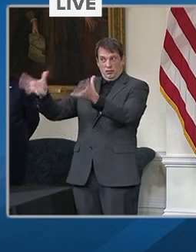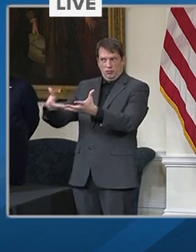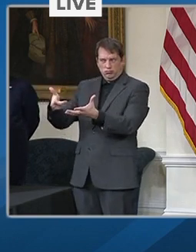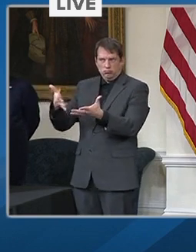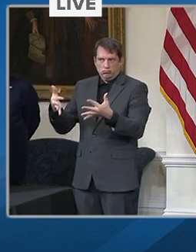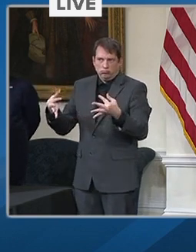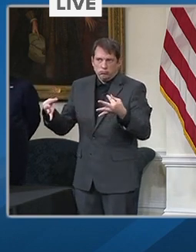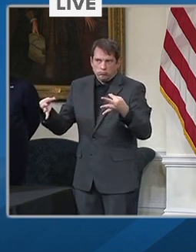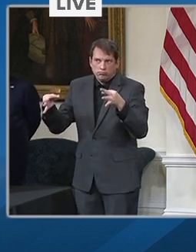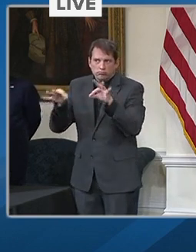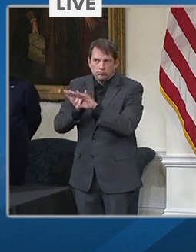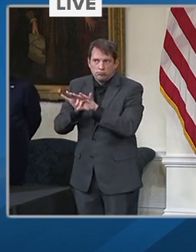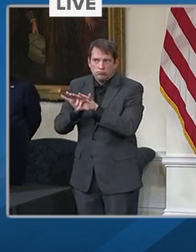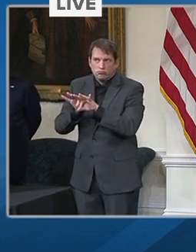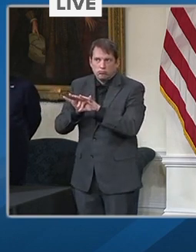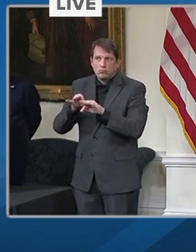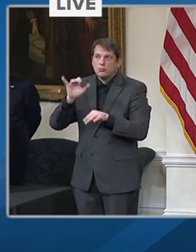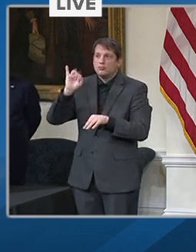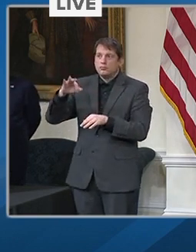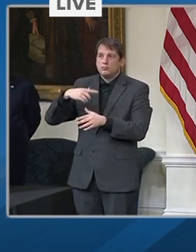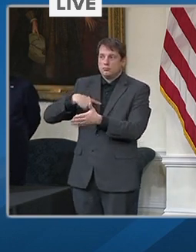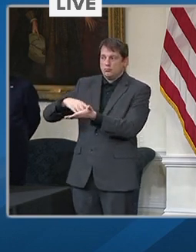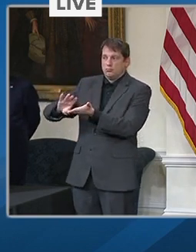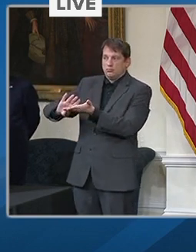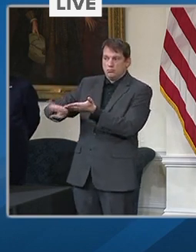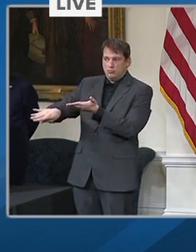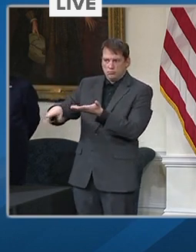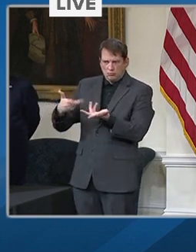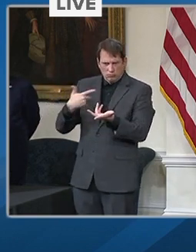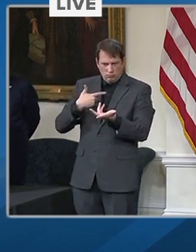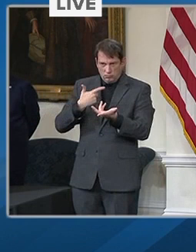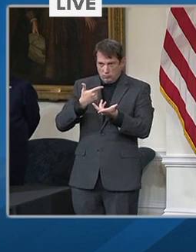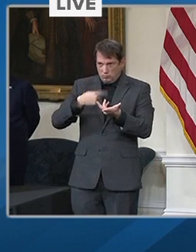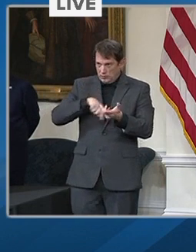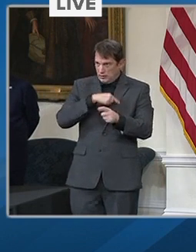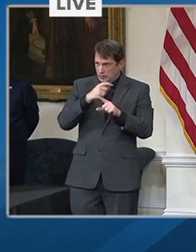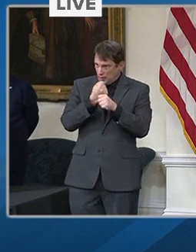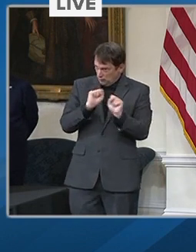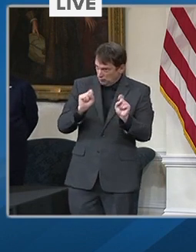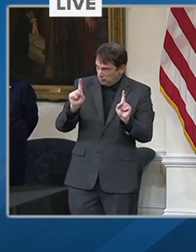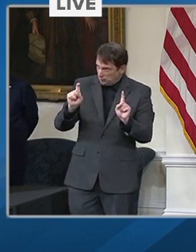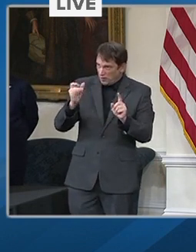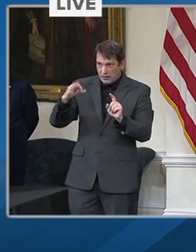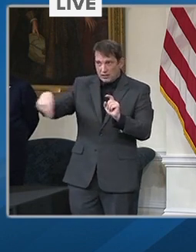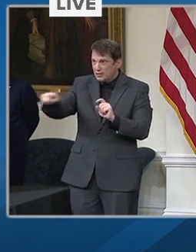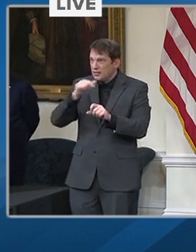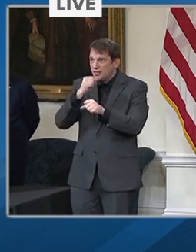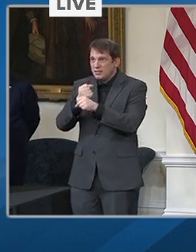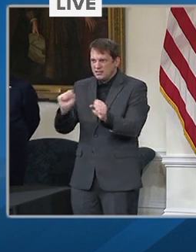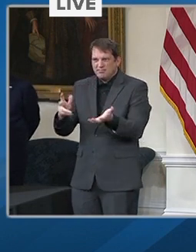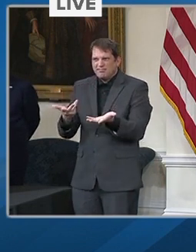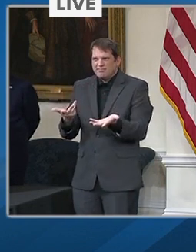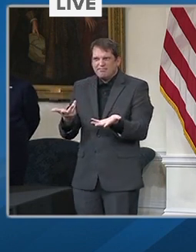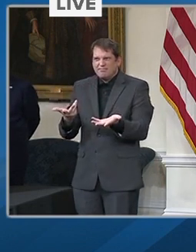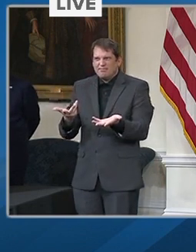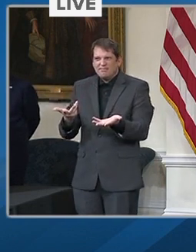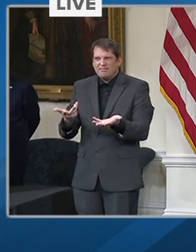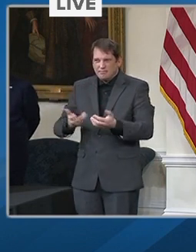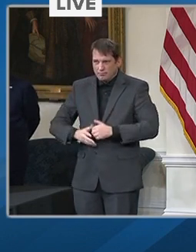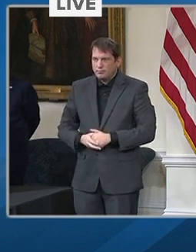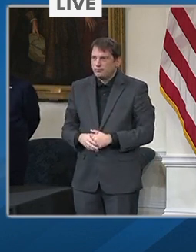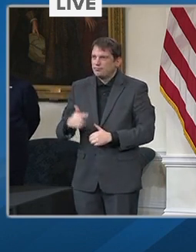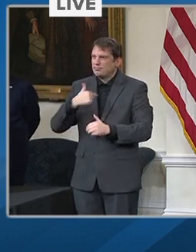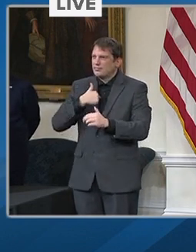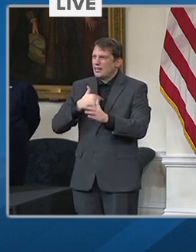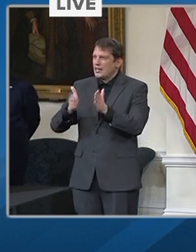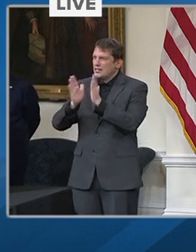safe, unless our traveling public stays safe. As COVID-19 is picking up, we join Governor Hogan in asking all Marylanders to stay home for the